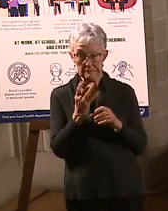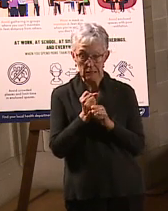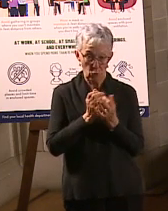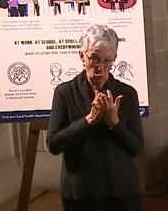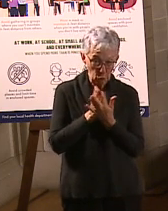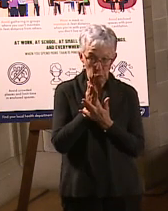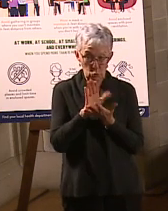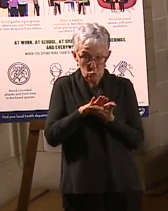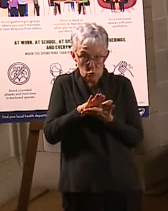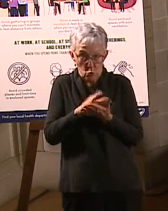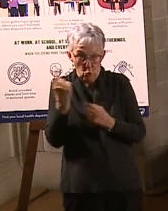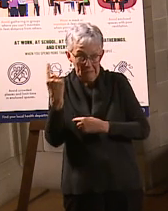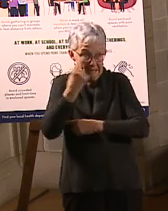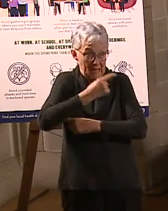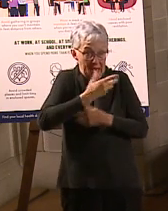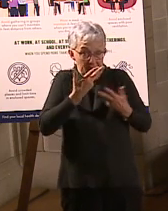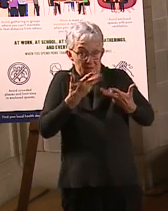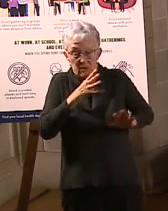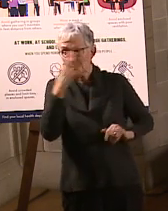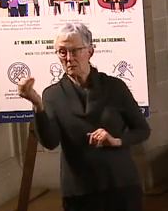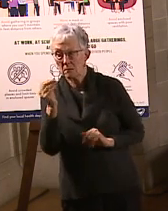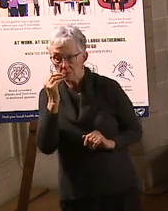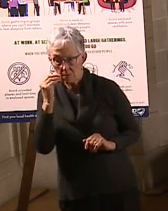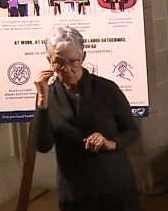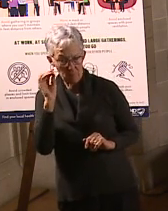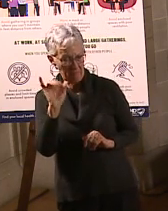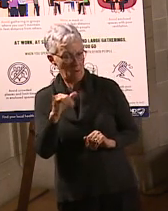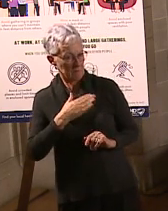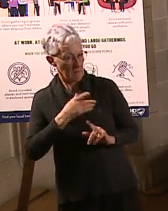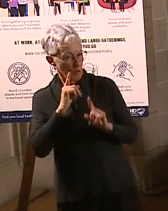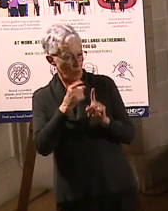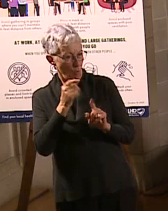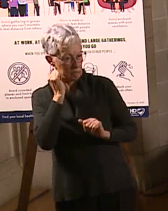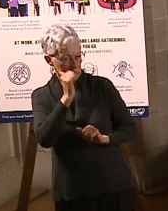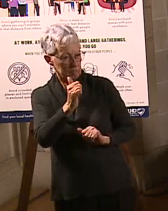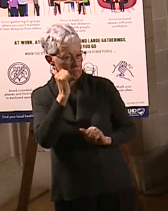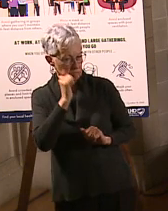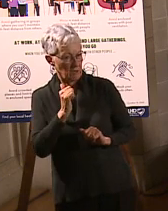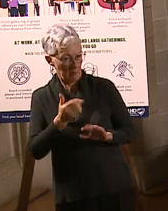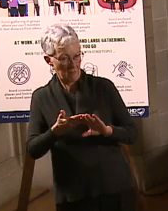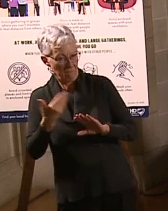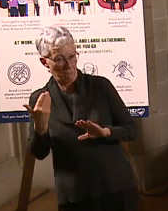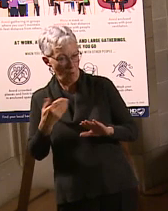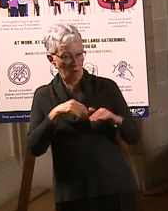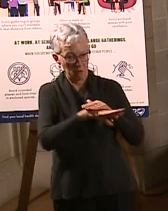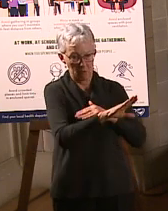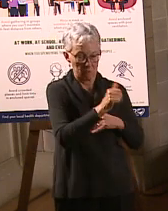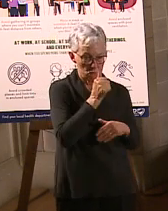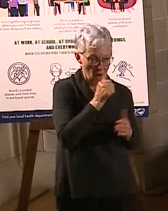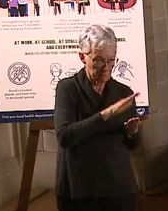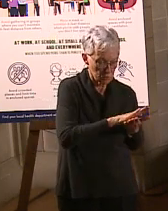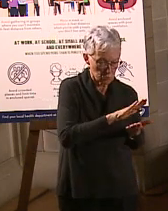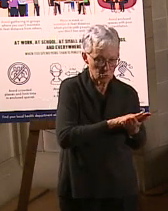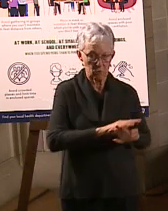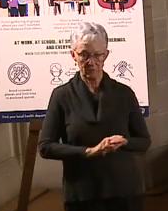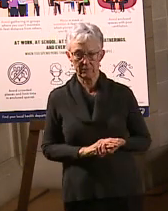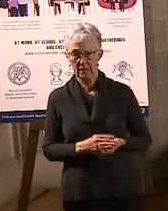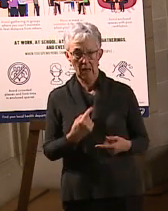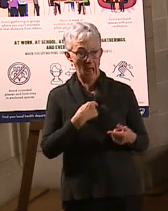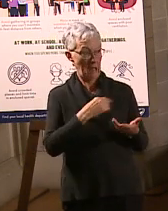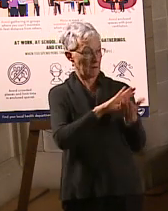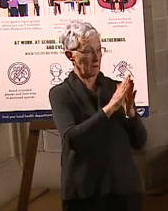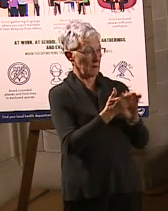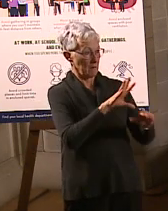school, I took on an identity of my own. I began to play all different kinds of sports, instruments. I was in musicals